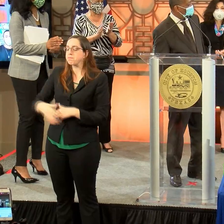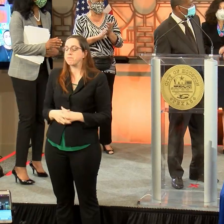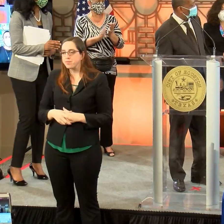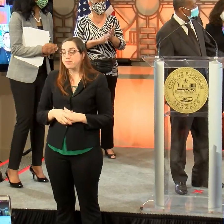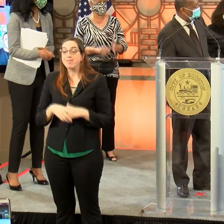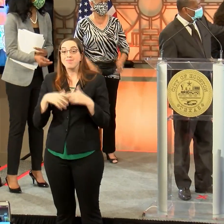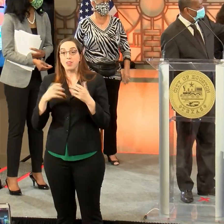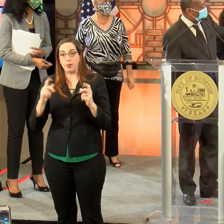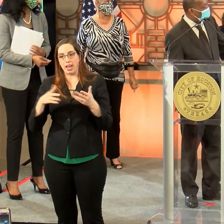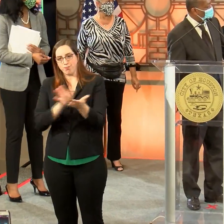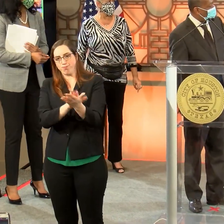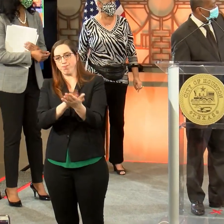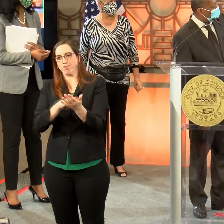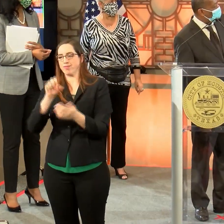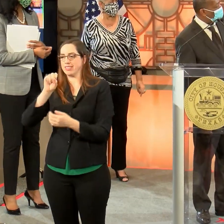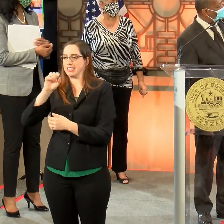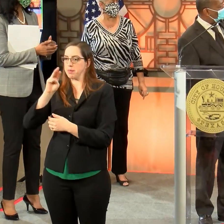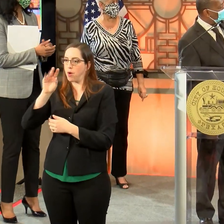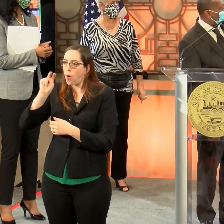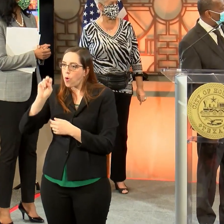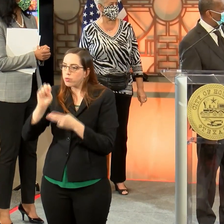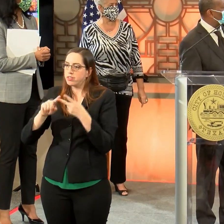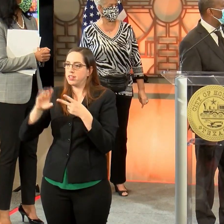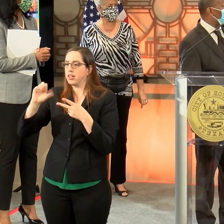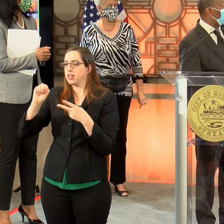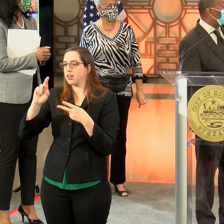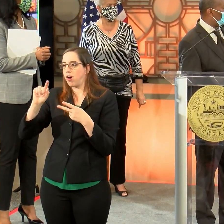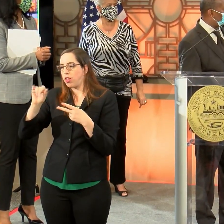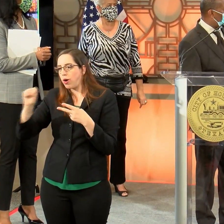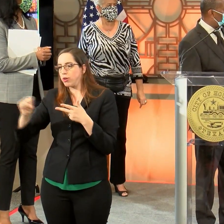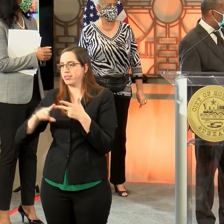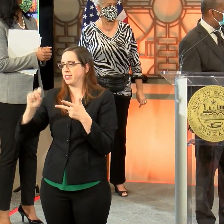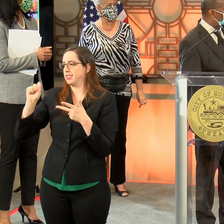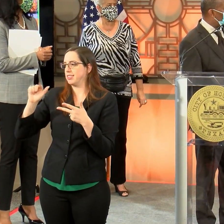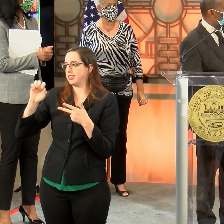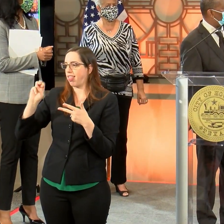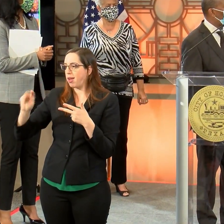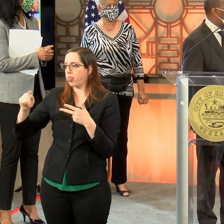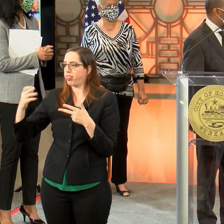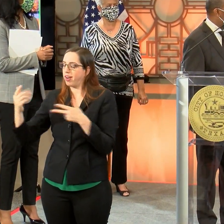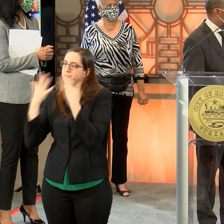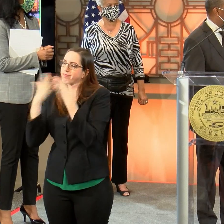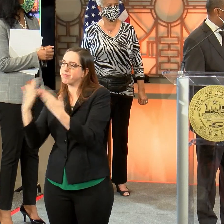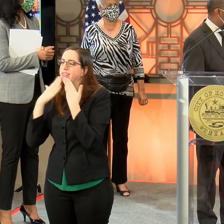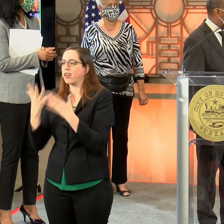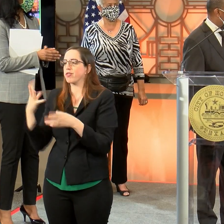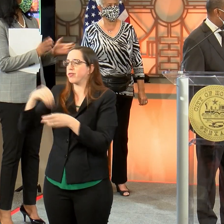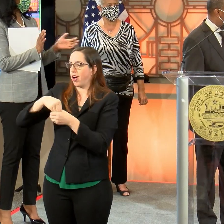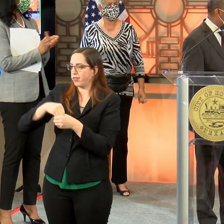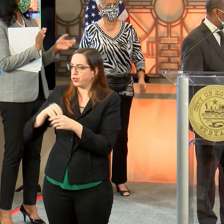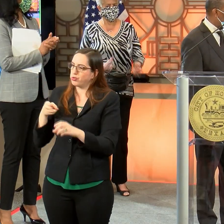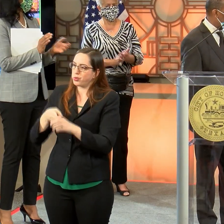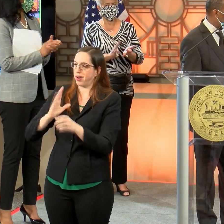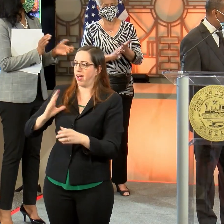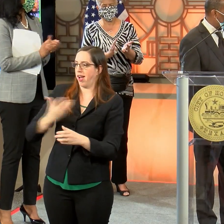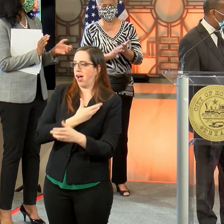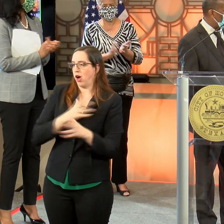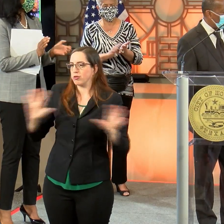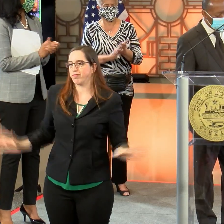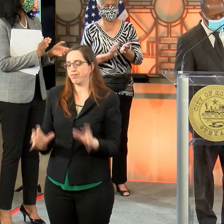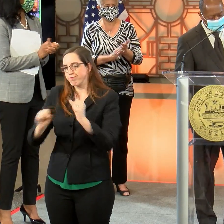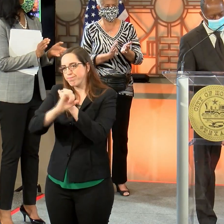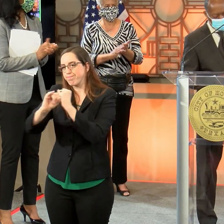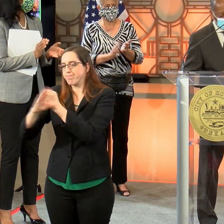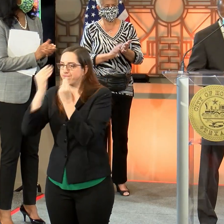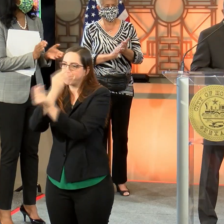All right, so give it up to Simone, Carlos, Slim Thug. Thank you all so very much, and thank you all for joining this campaign. Appreciate it. Thank